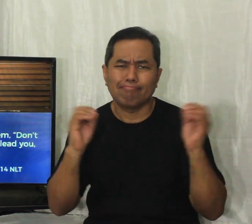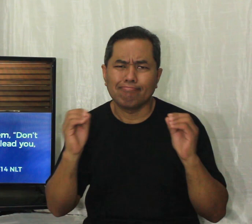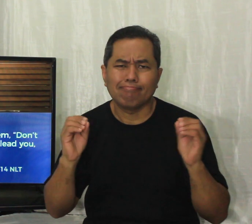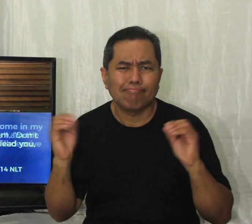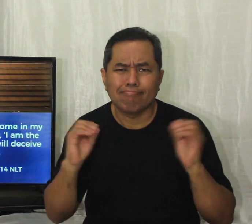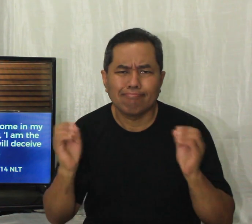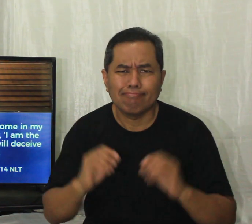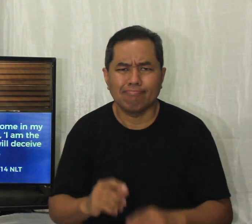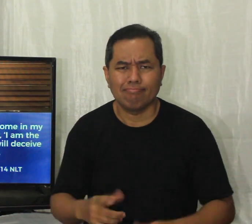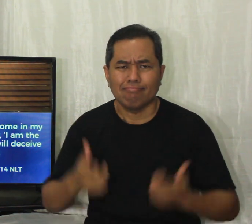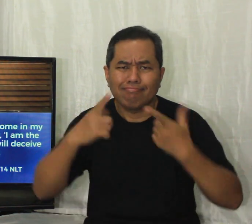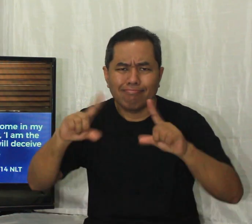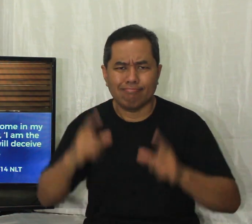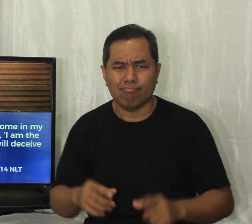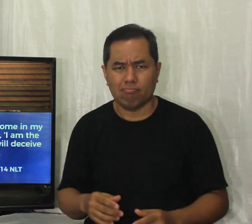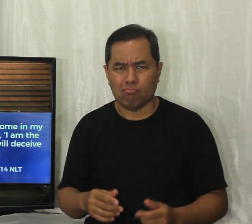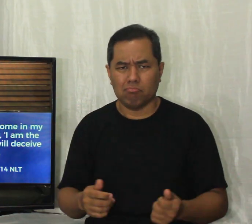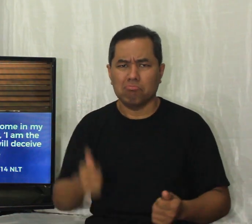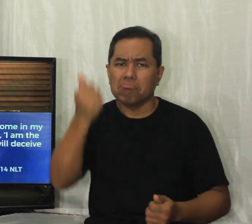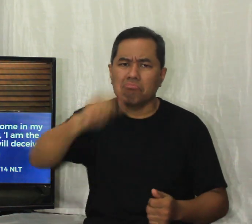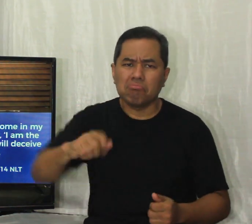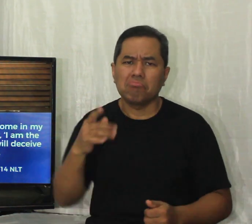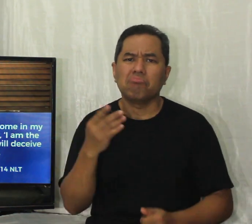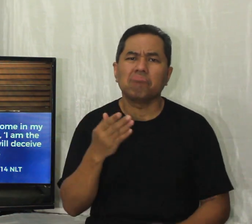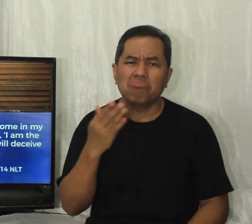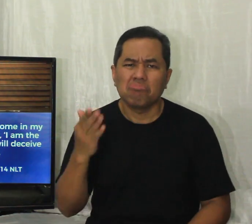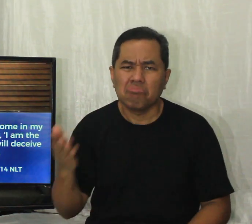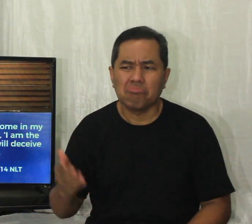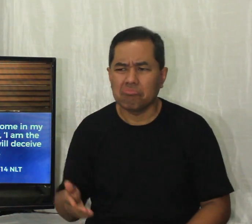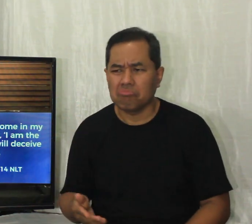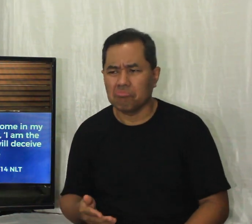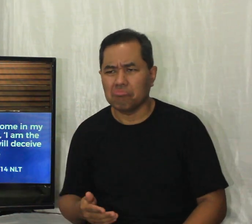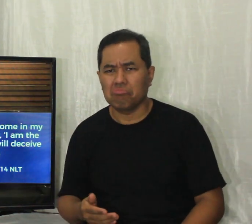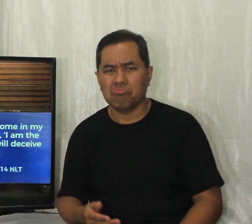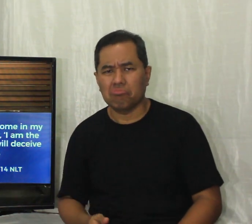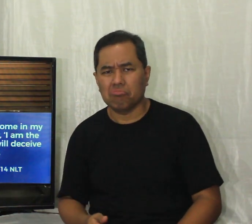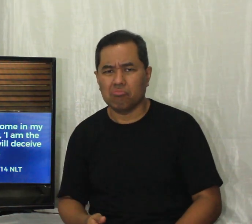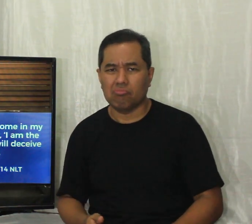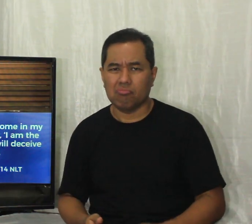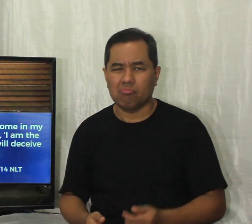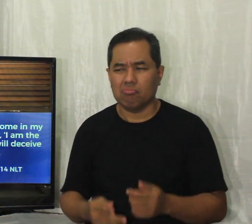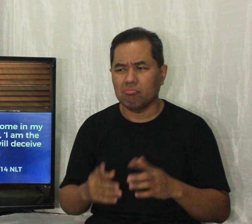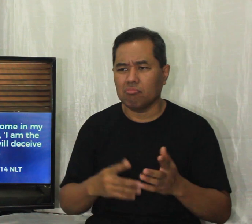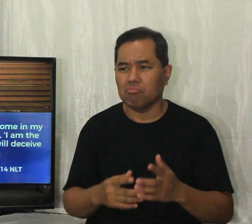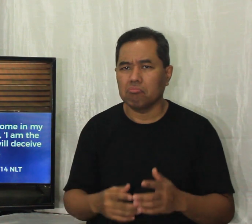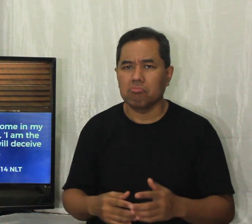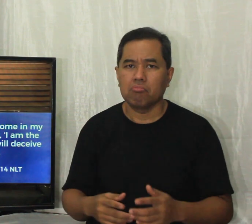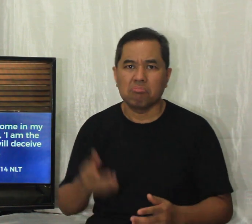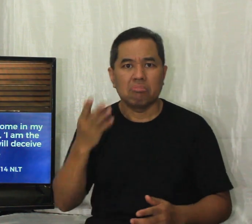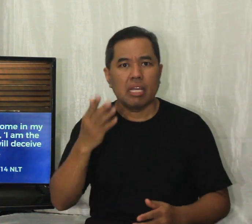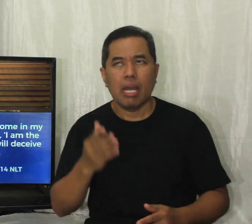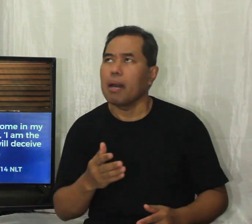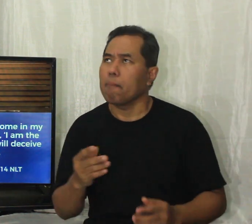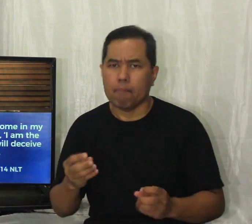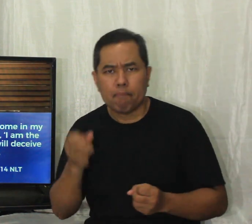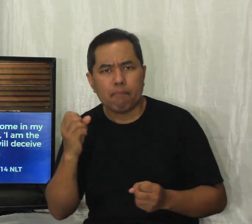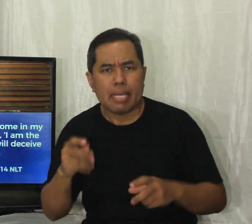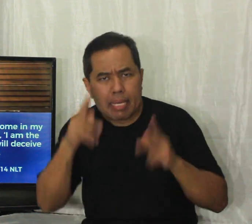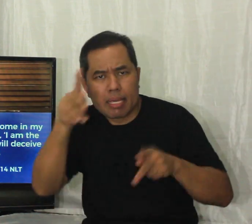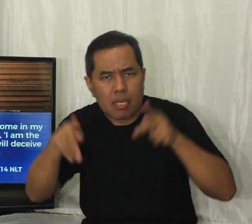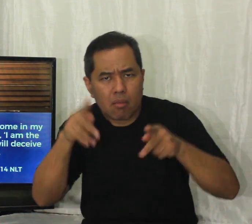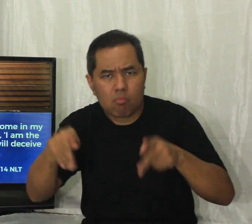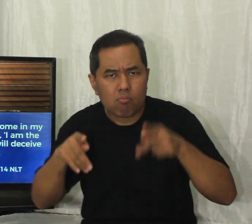you, for many will come in my name, claiming I am the Messiah, but they will